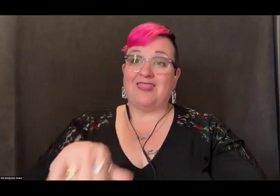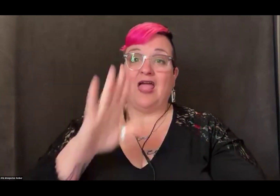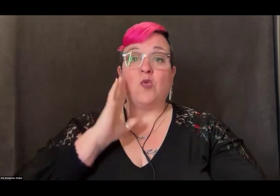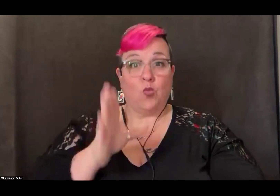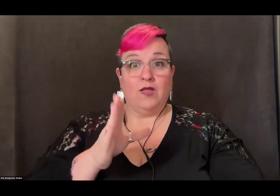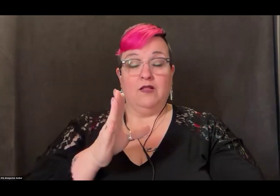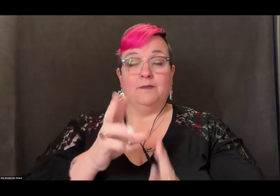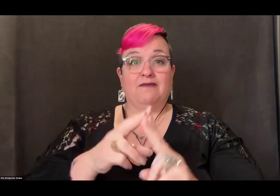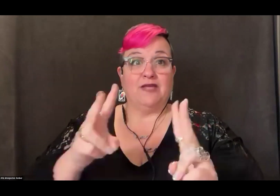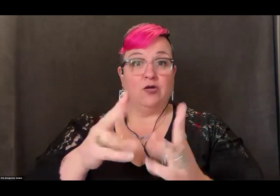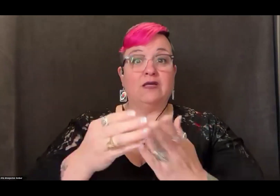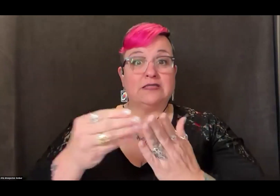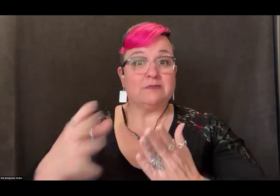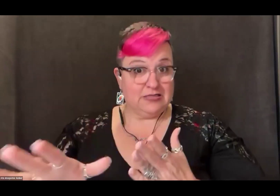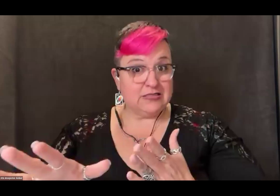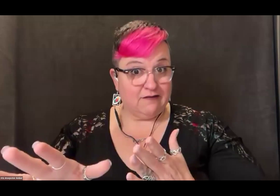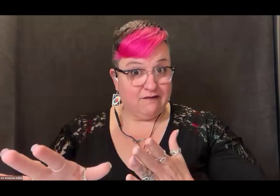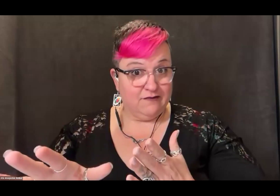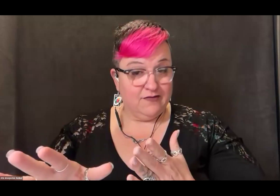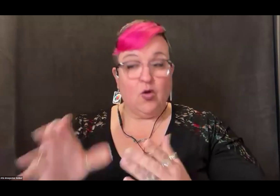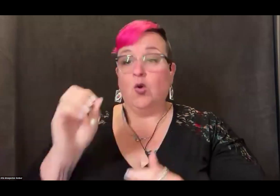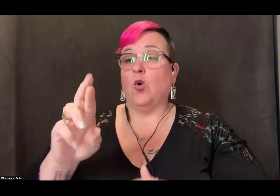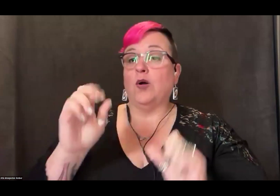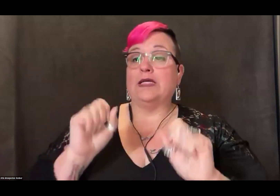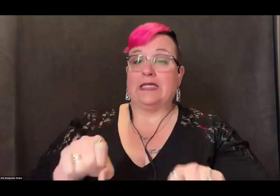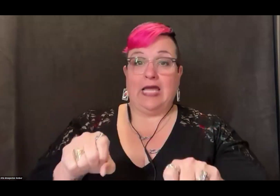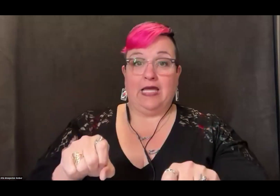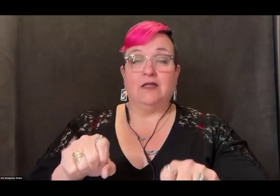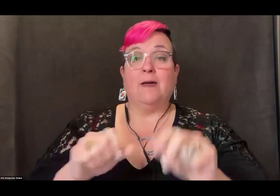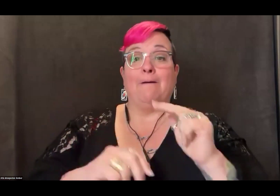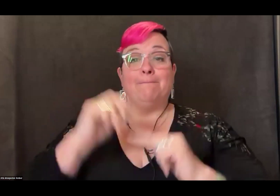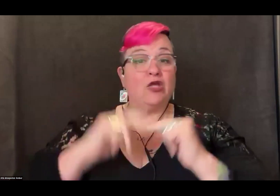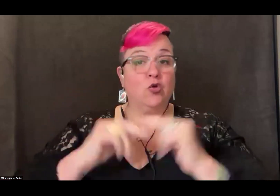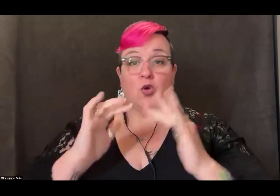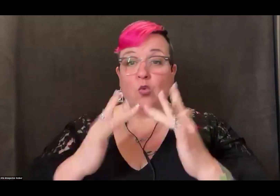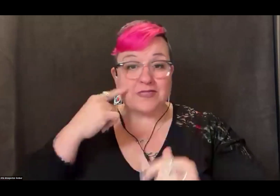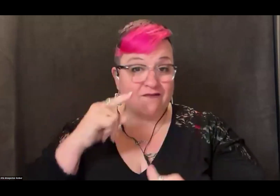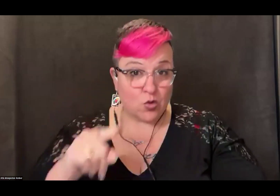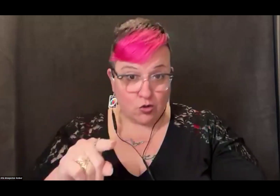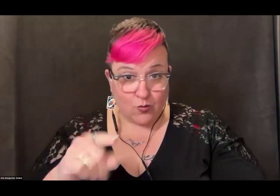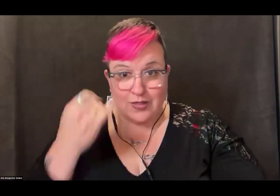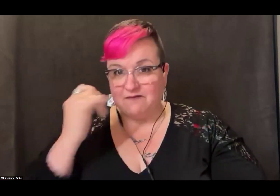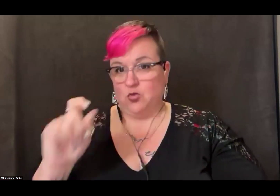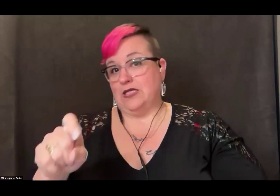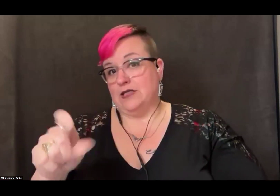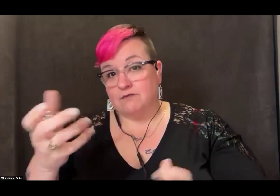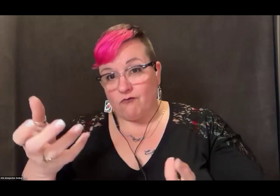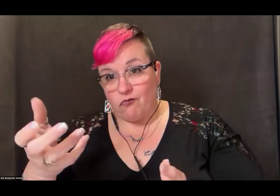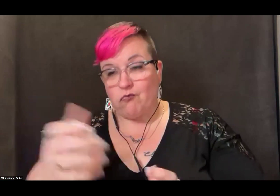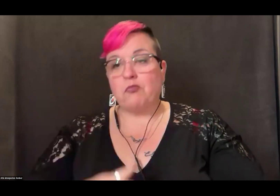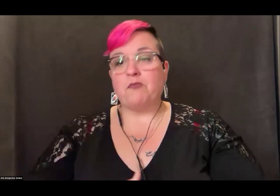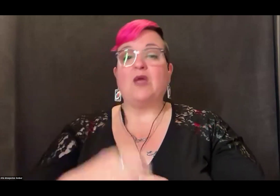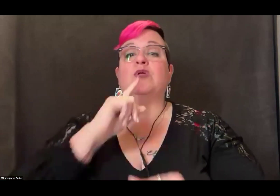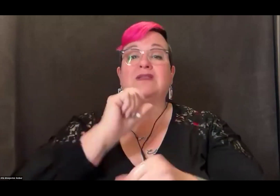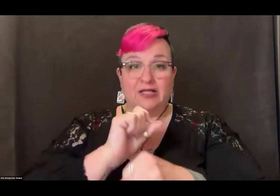be very extensive, or it can go and build a website for you if you need it. It will